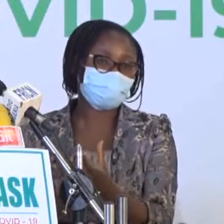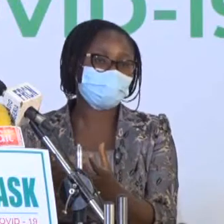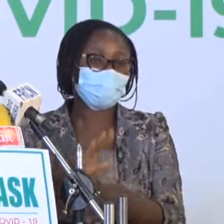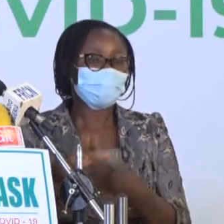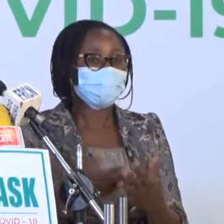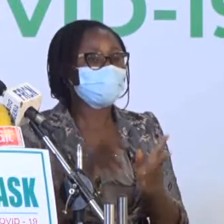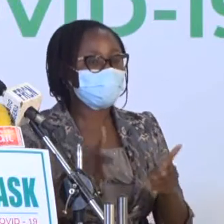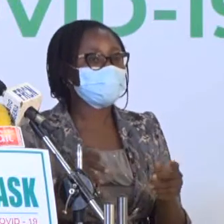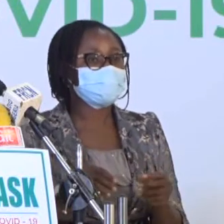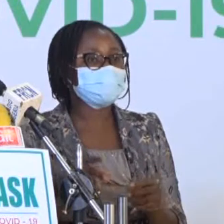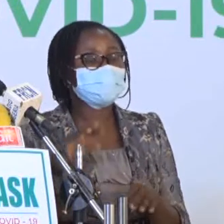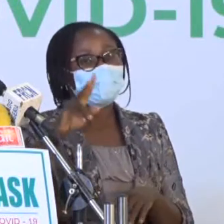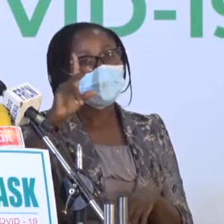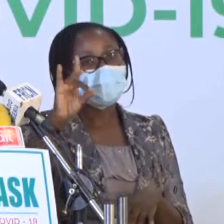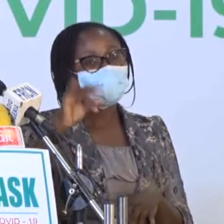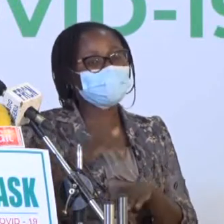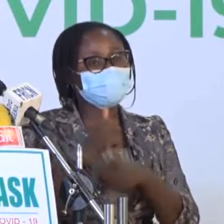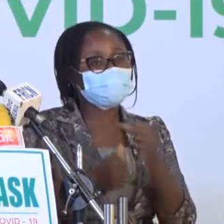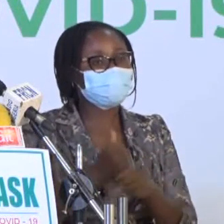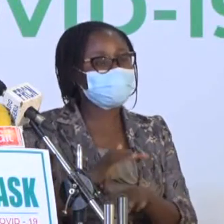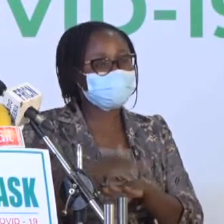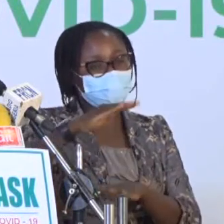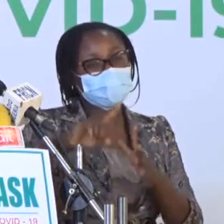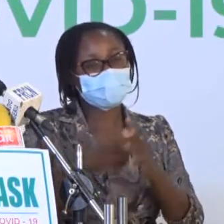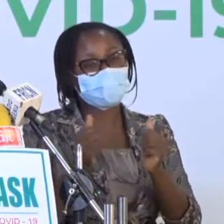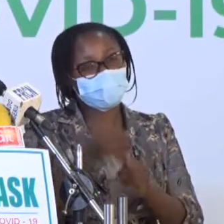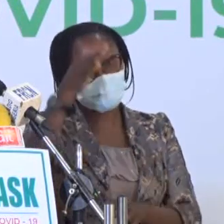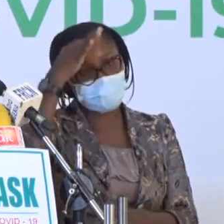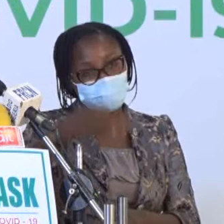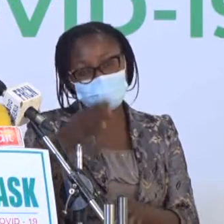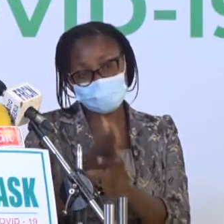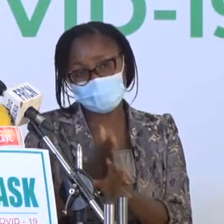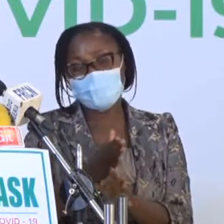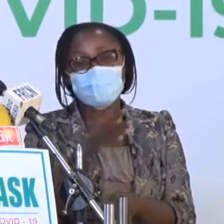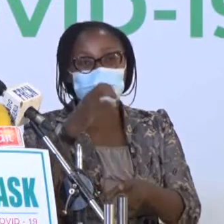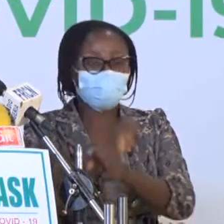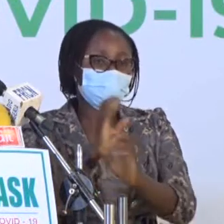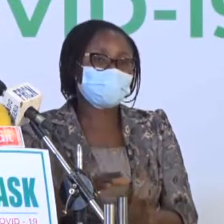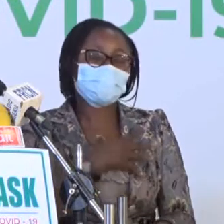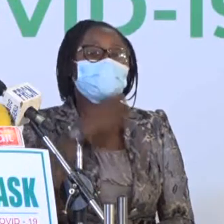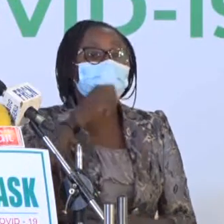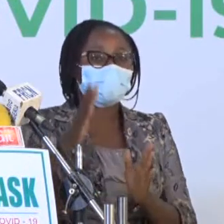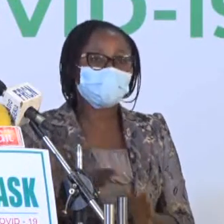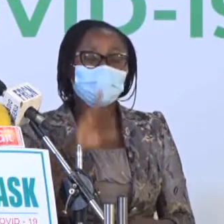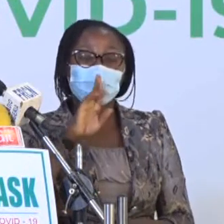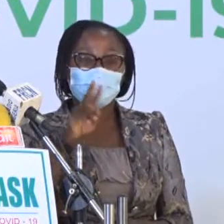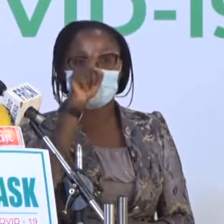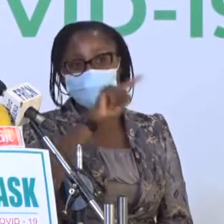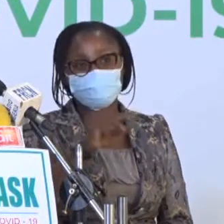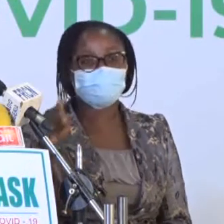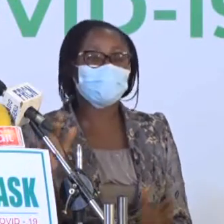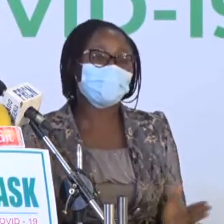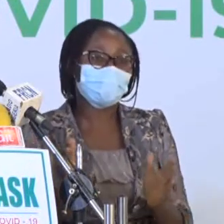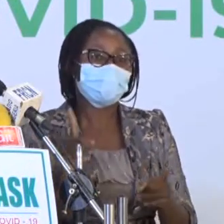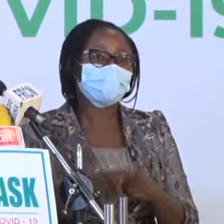All persons 18 years and above, beginning with the frontline health workers and the elderly, are therefore encouraged